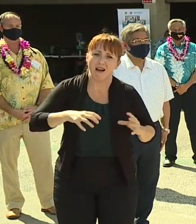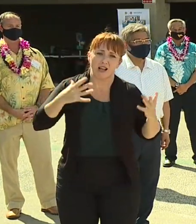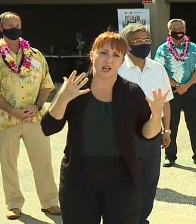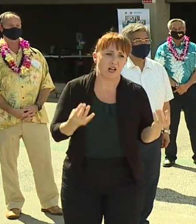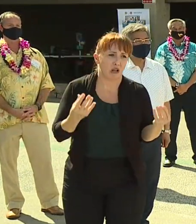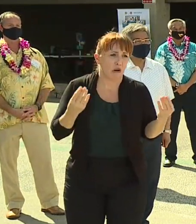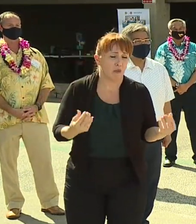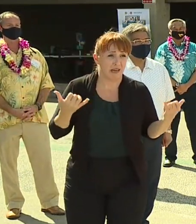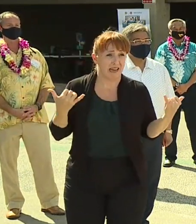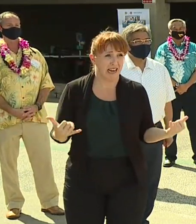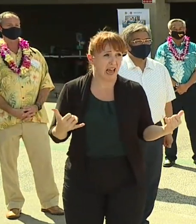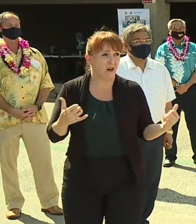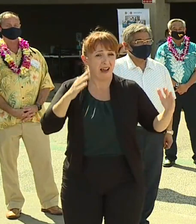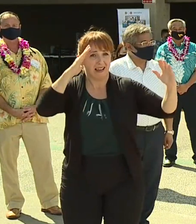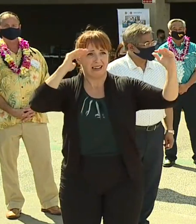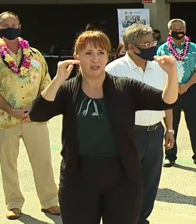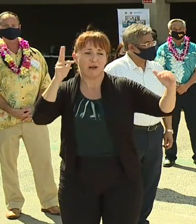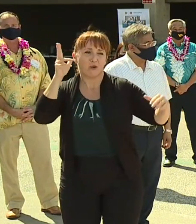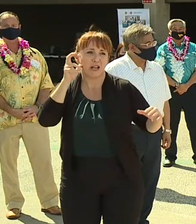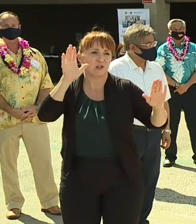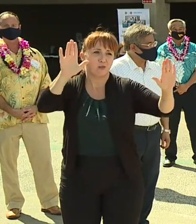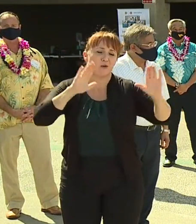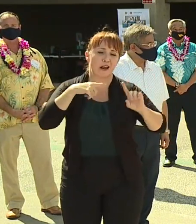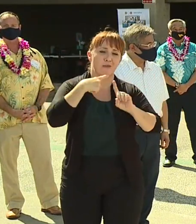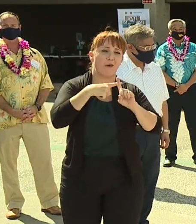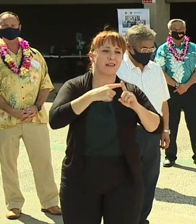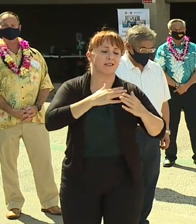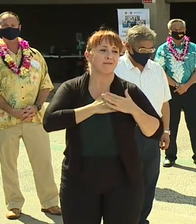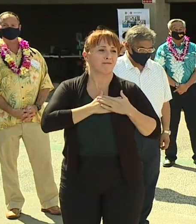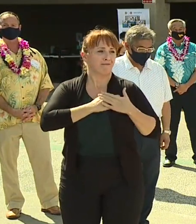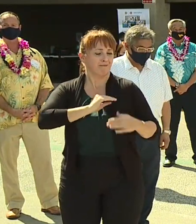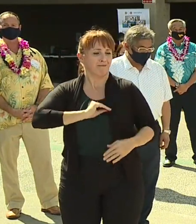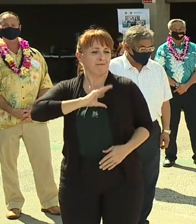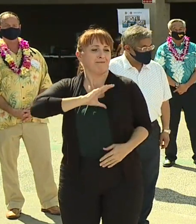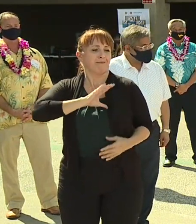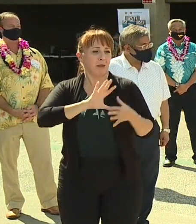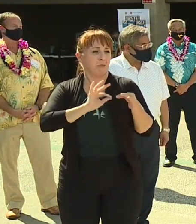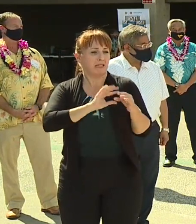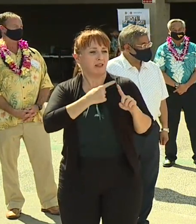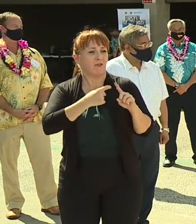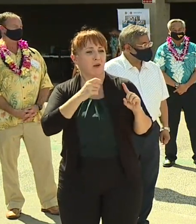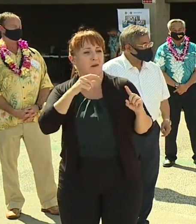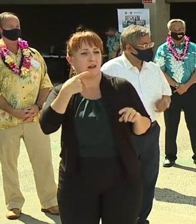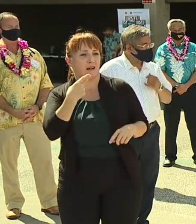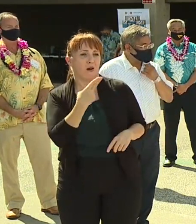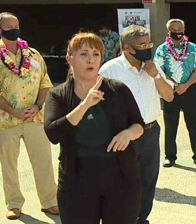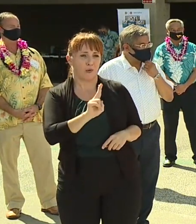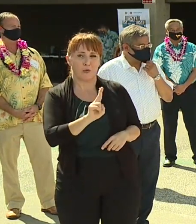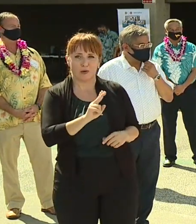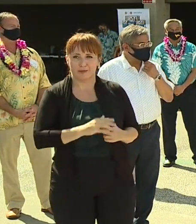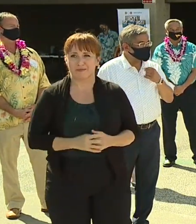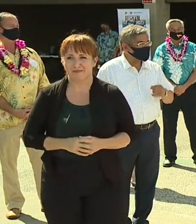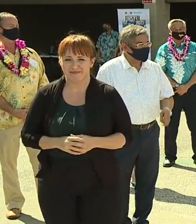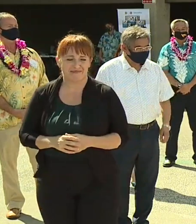now, I expect we're going to hear some very positive, uplifting messages from the Kahu. So thank you for being here, Kahu.